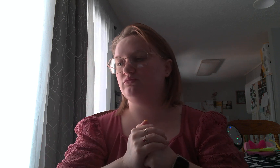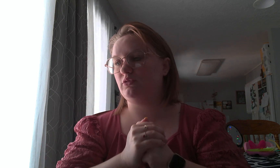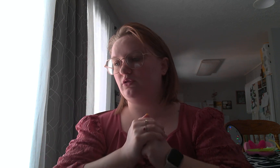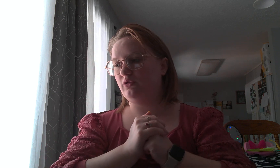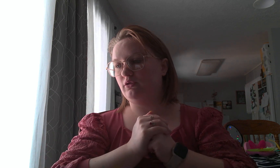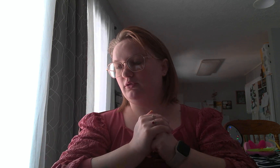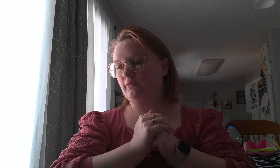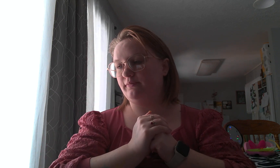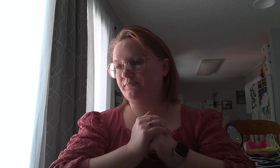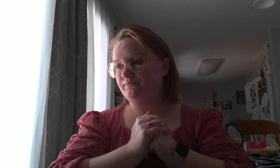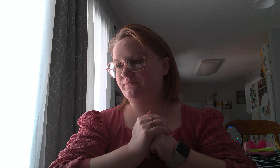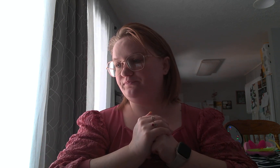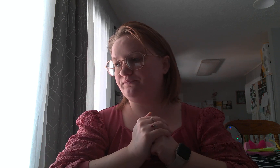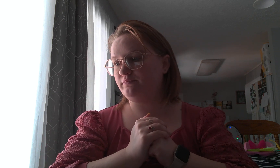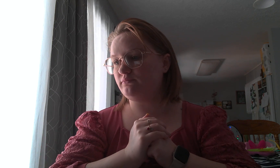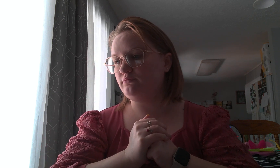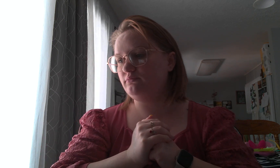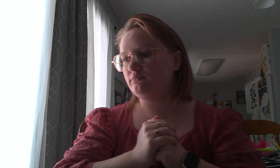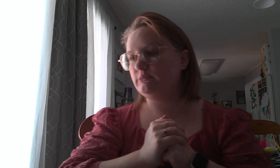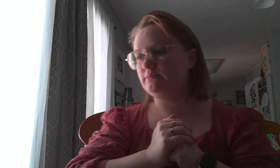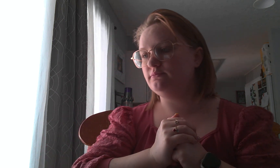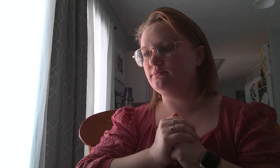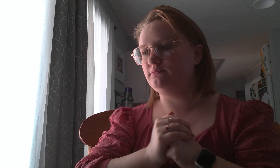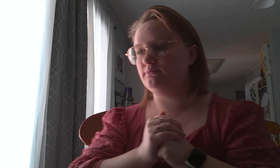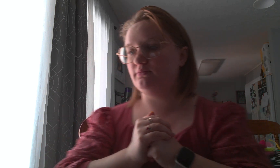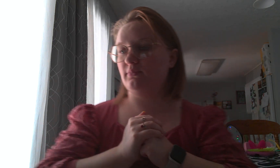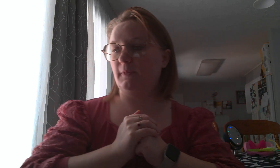So taking a deep dive of my cultural understanding,